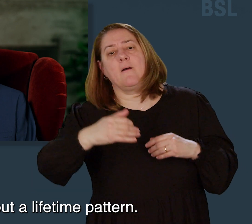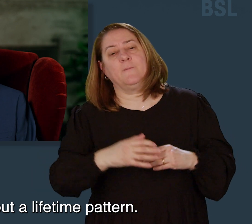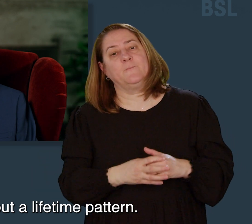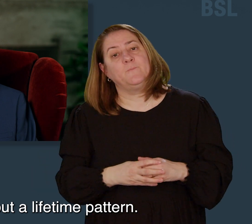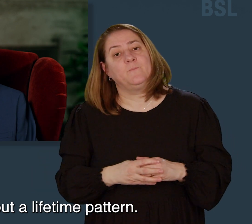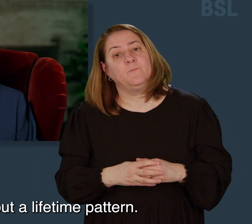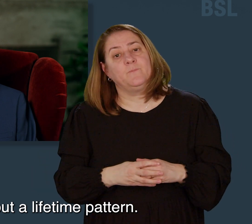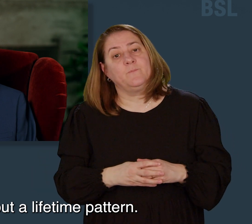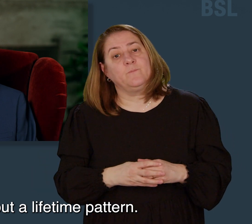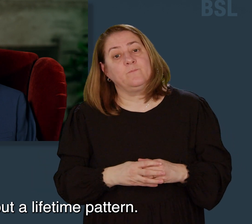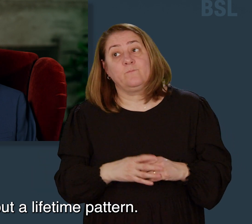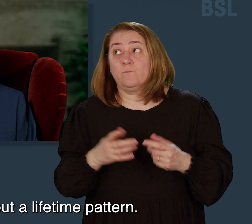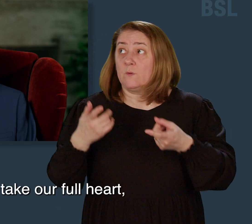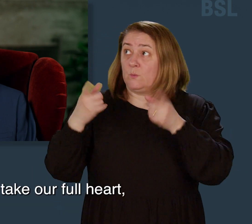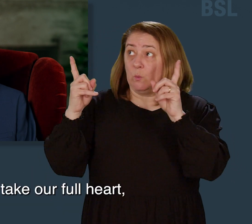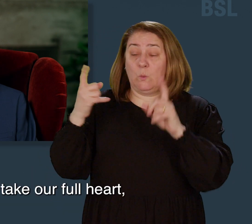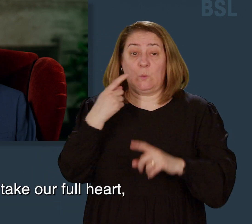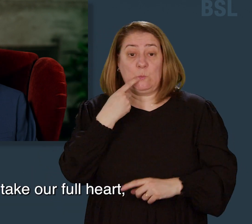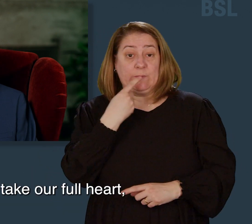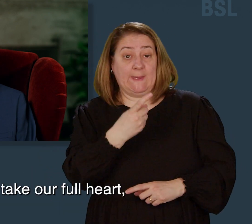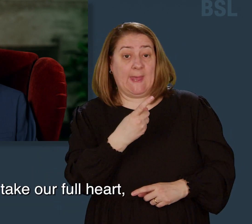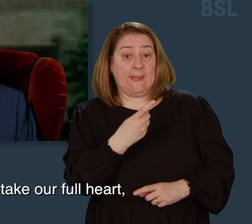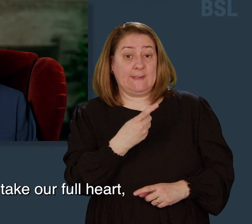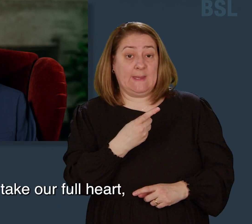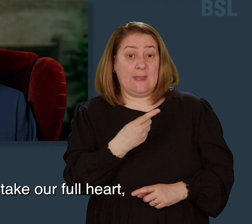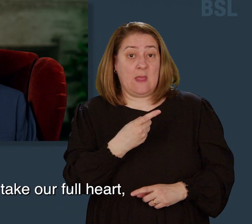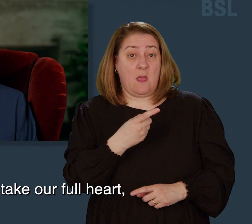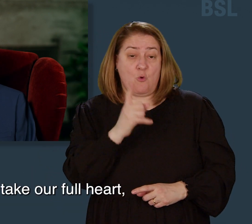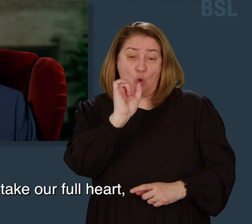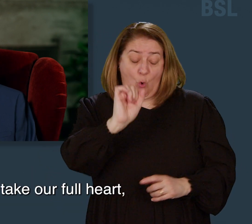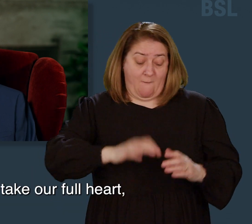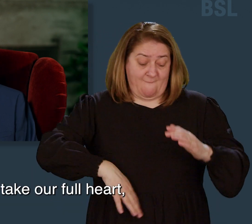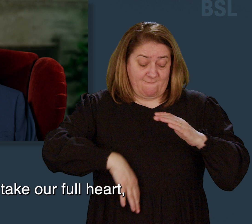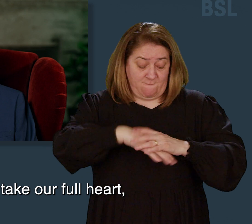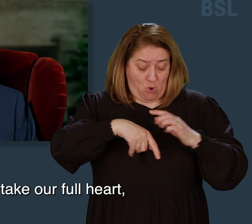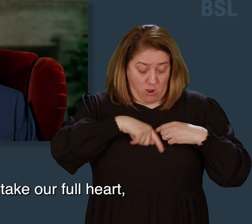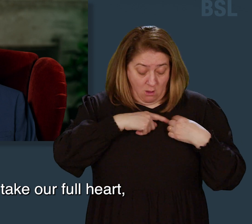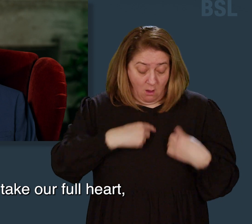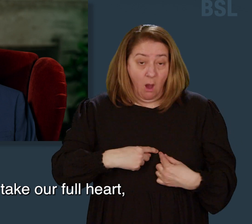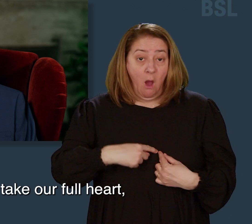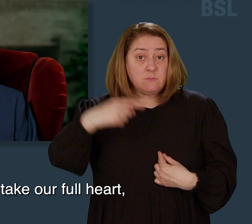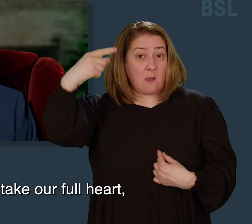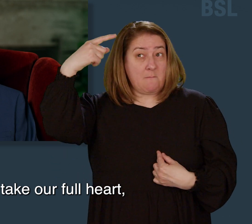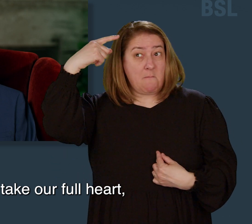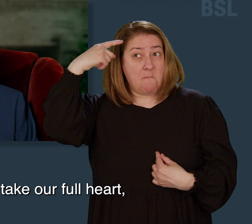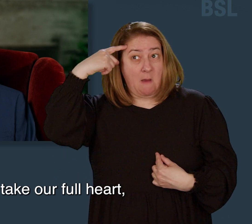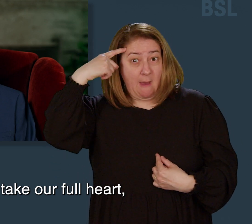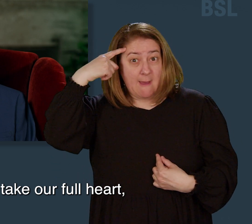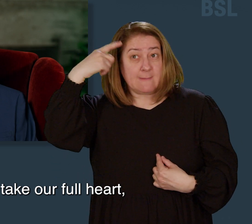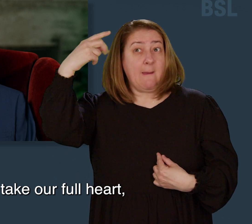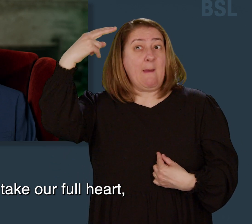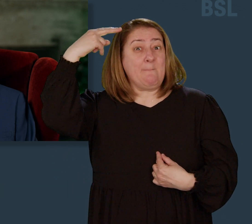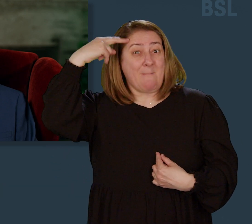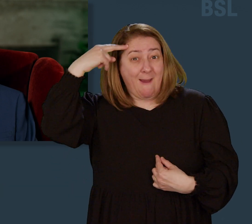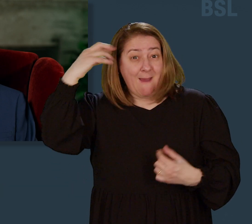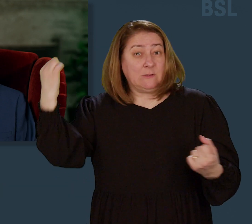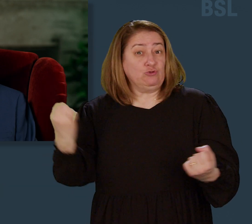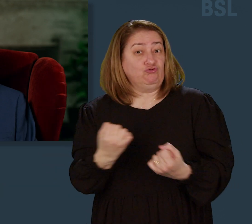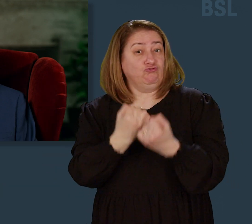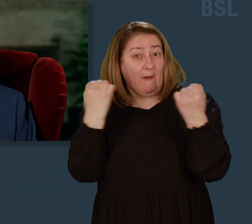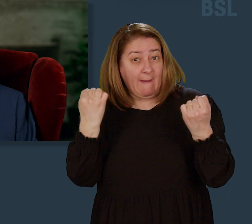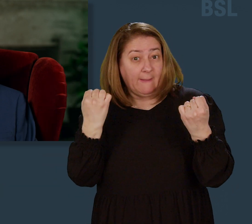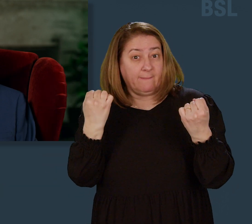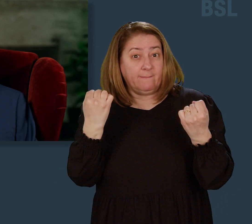pattern. The Lord has said it will take our full heart, might, mind, and